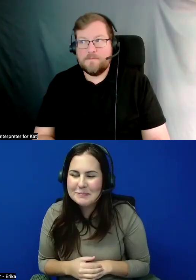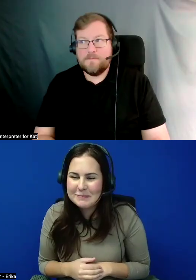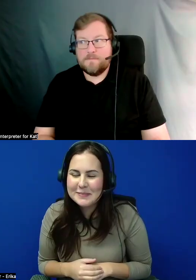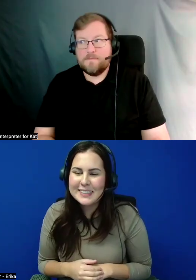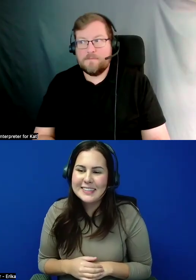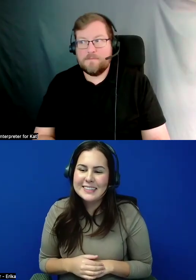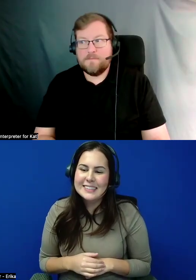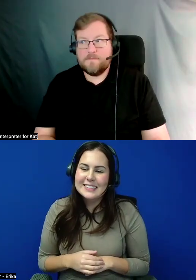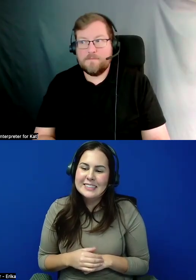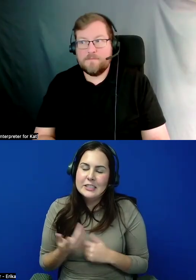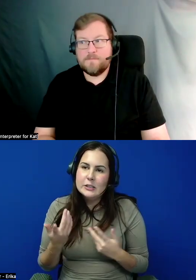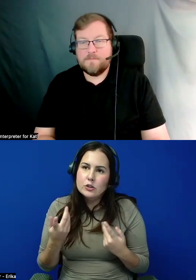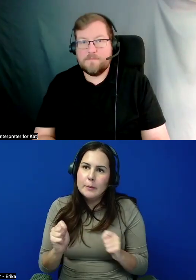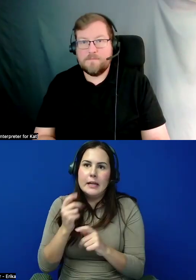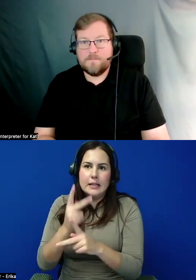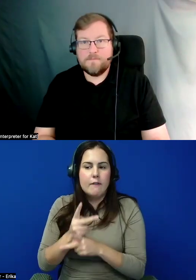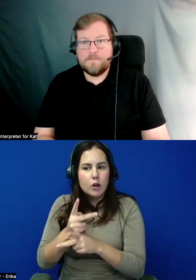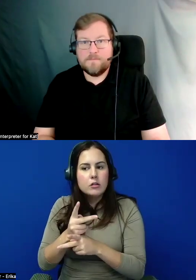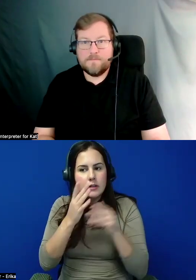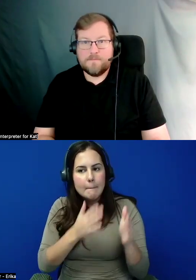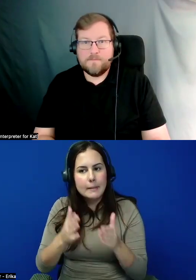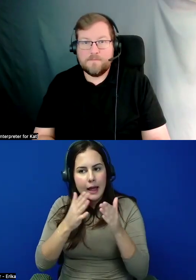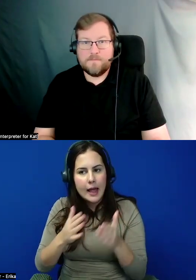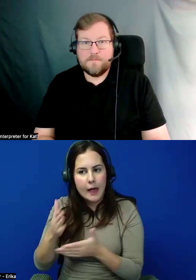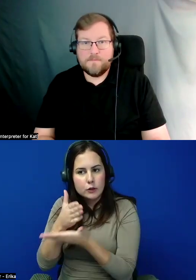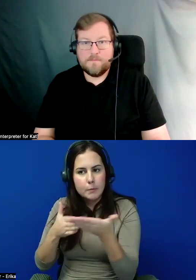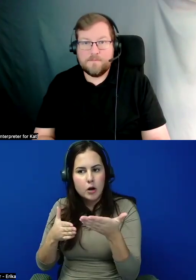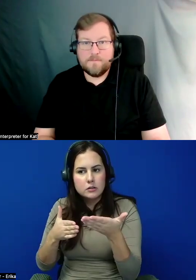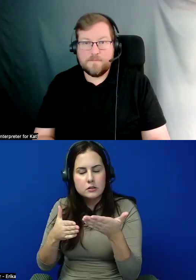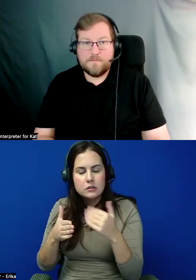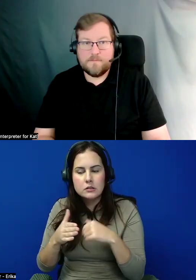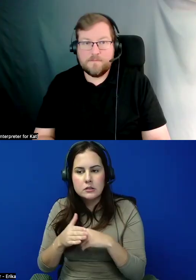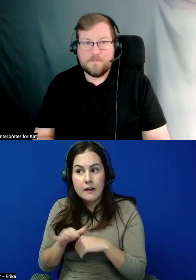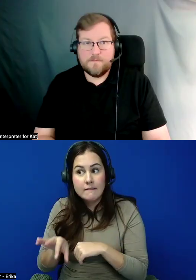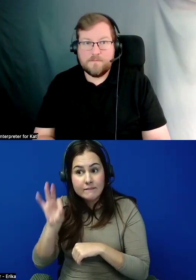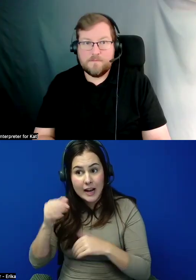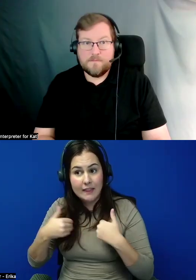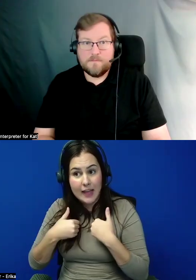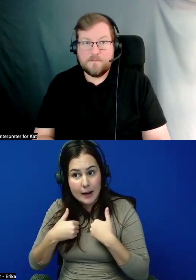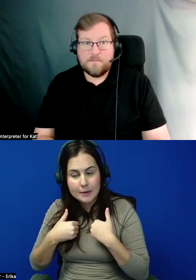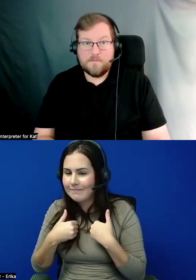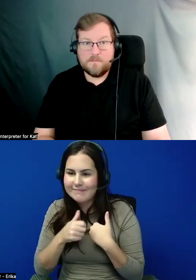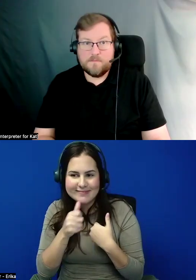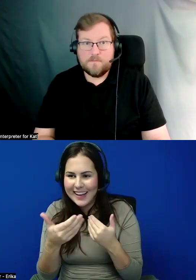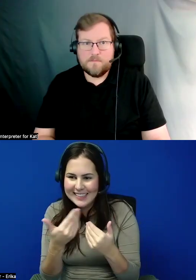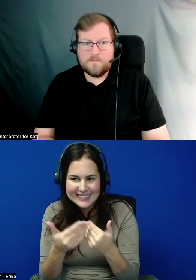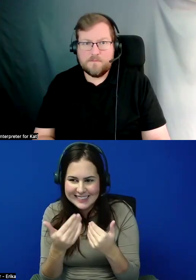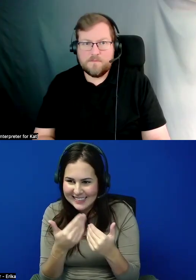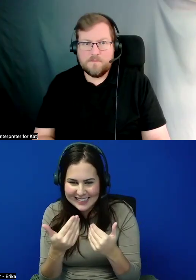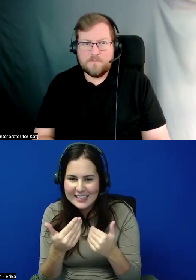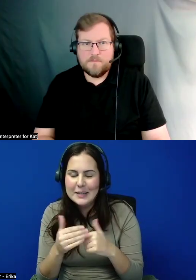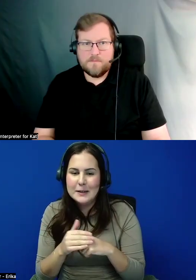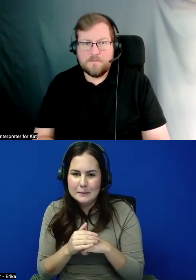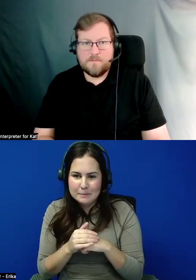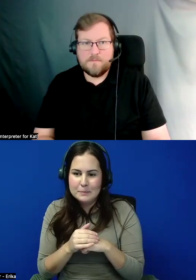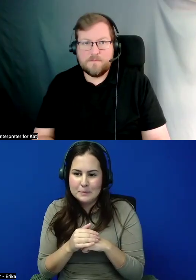to be very, careful and plan those scenes as best we could. Though finding those animals was not always easy. And some of the animals that we got